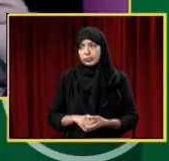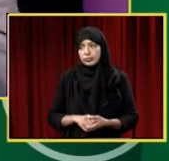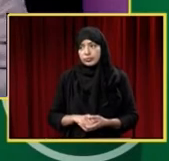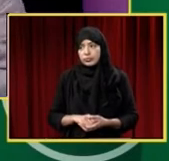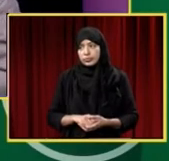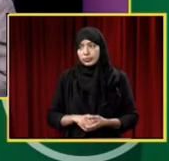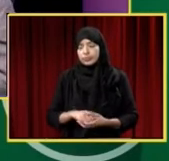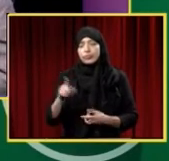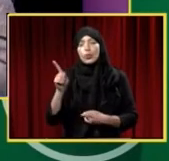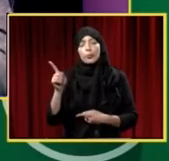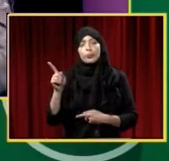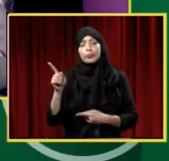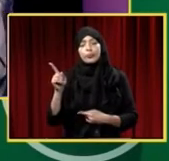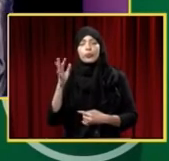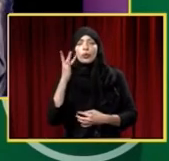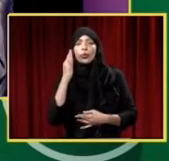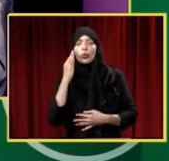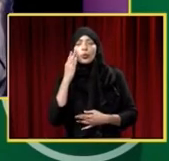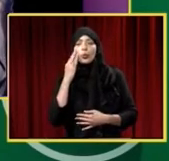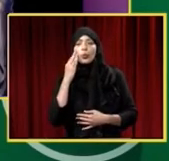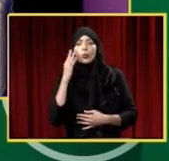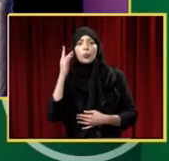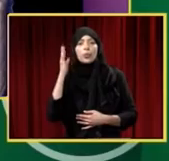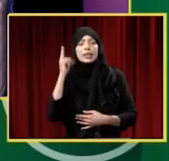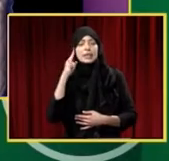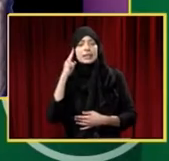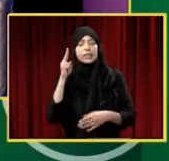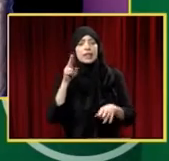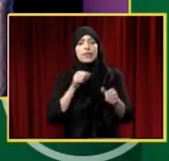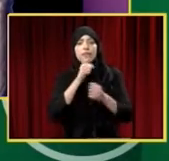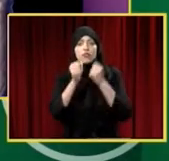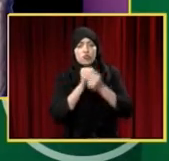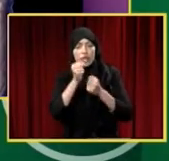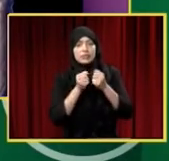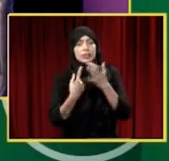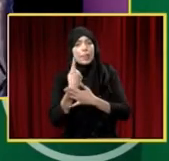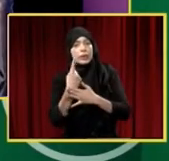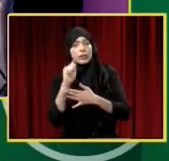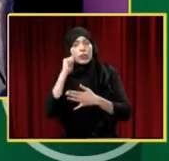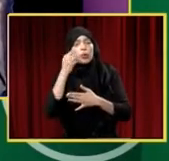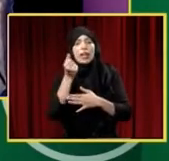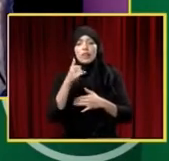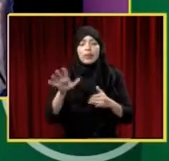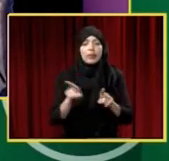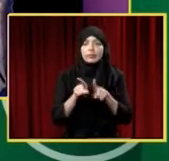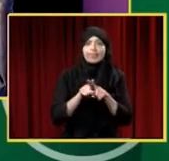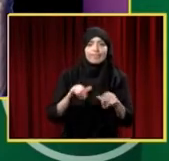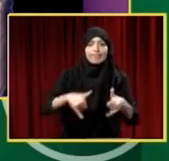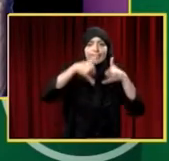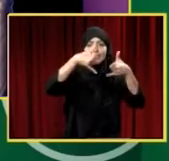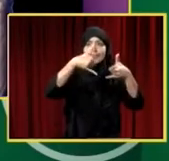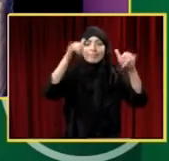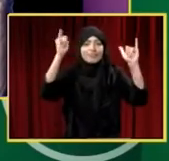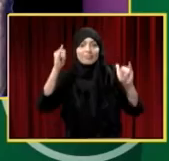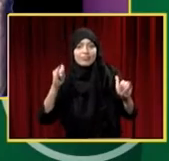there's an award ceremony that takes place within the actual show, okay? The Deaf Run event itself. And there's other